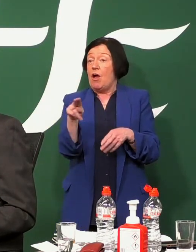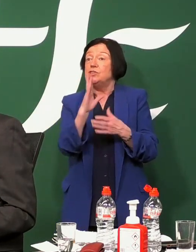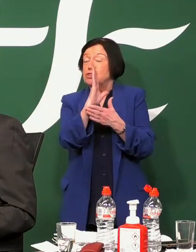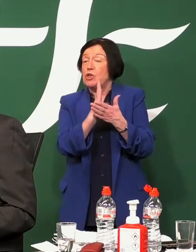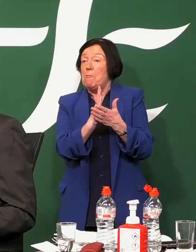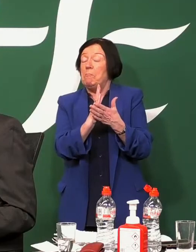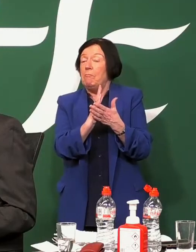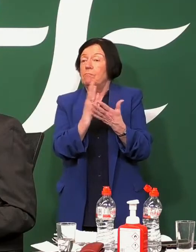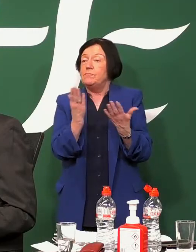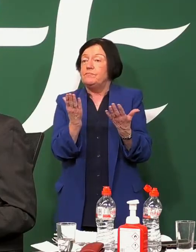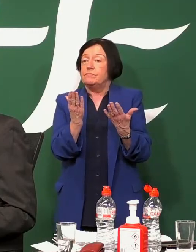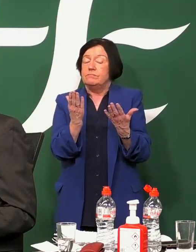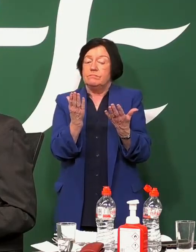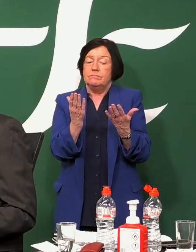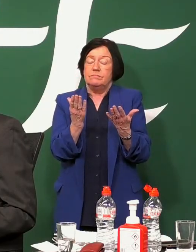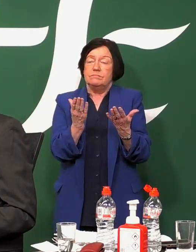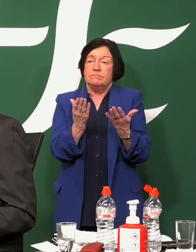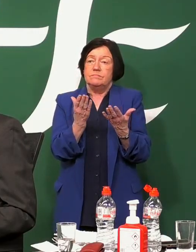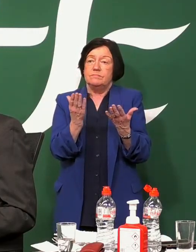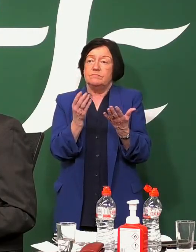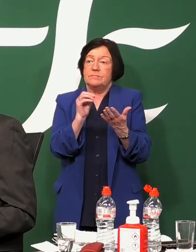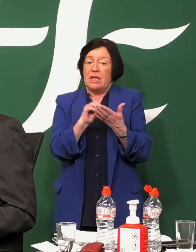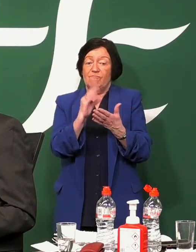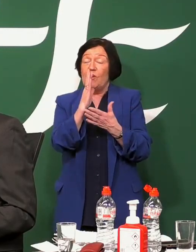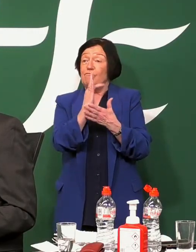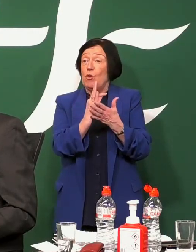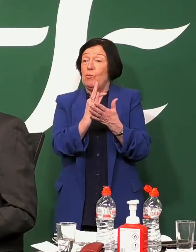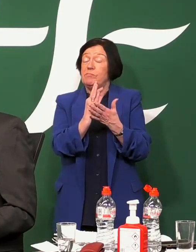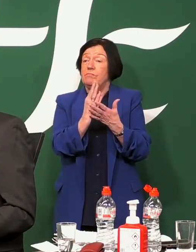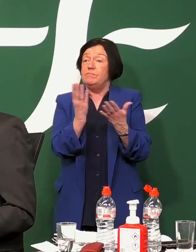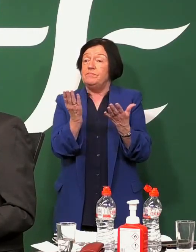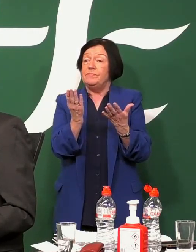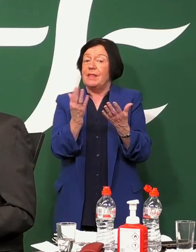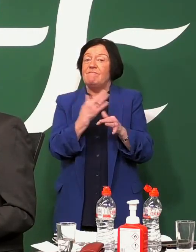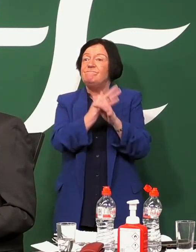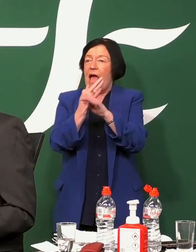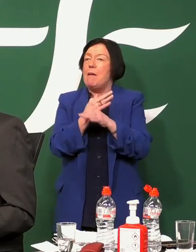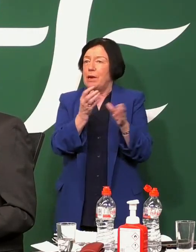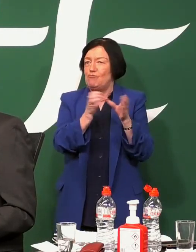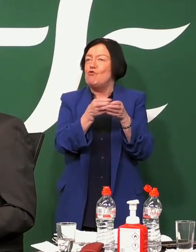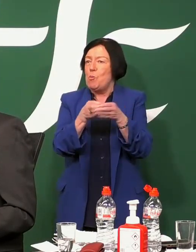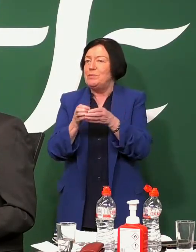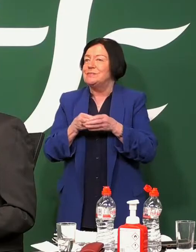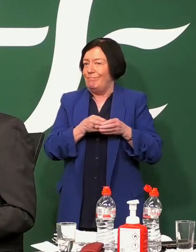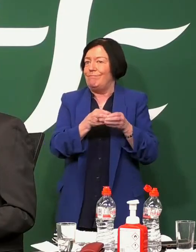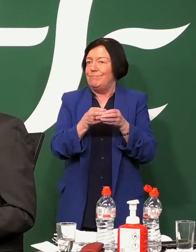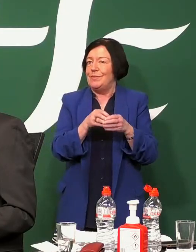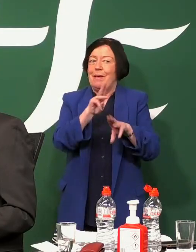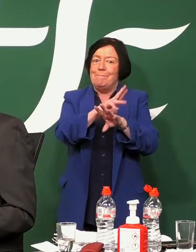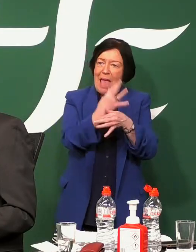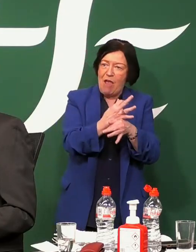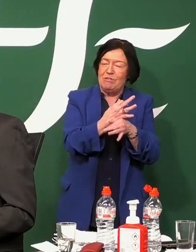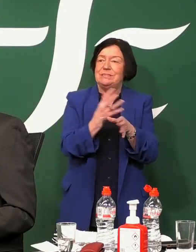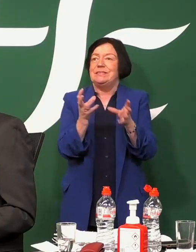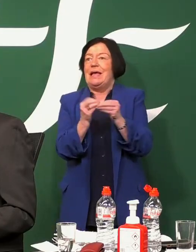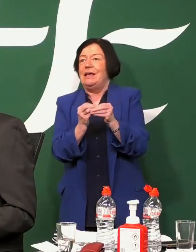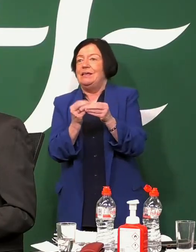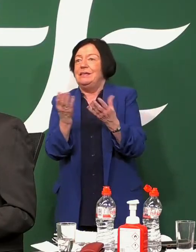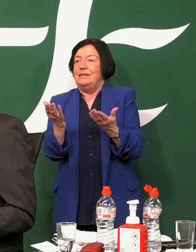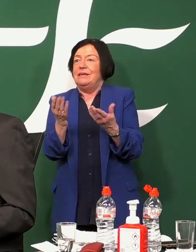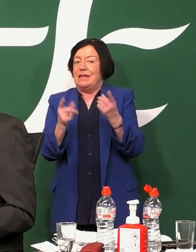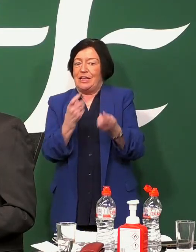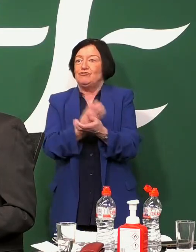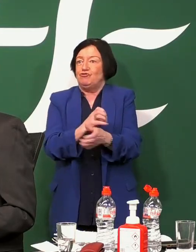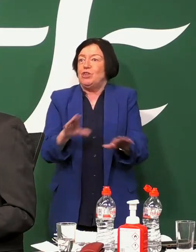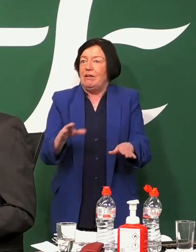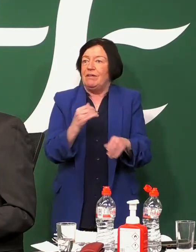Some of them are. I've had a number of family groups, if you like, parents as well as